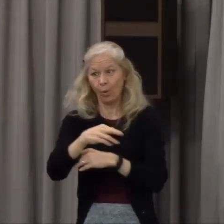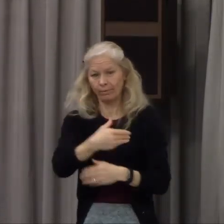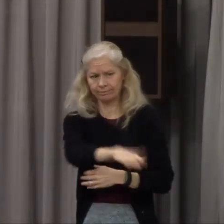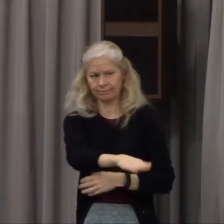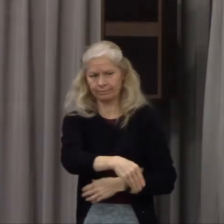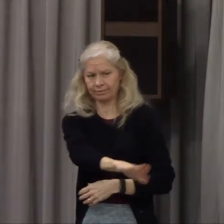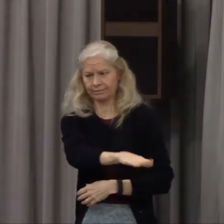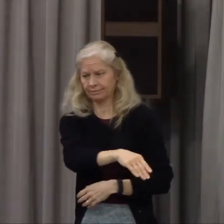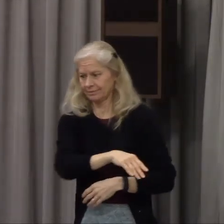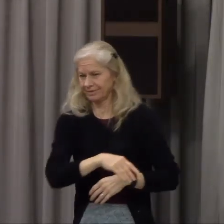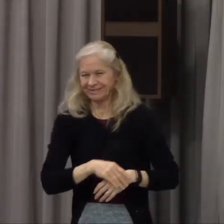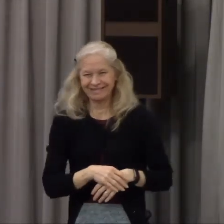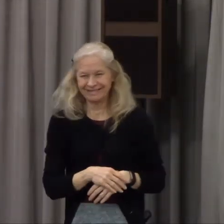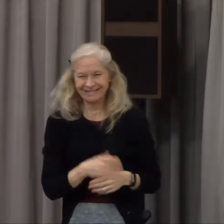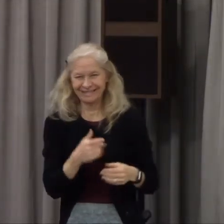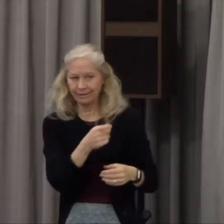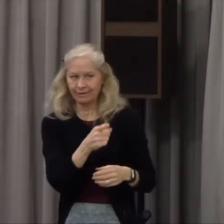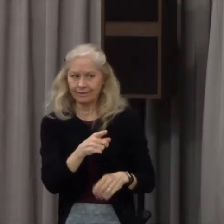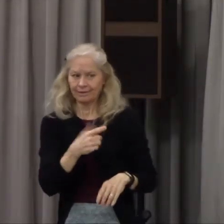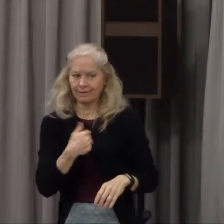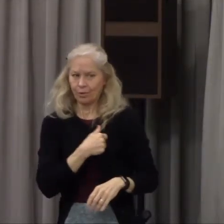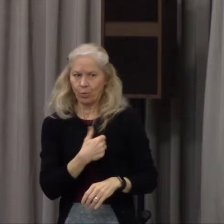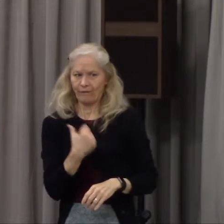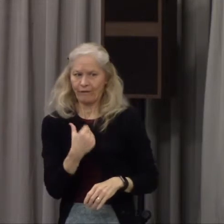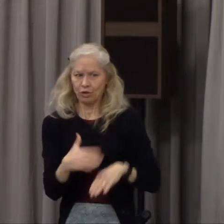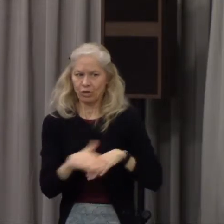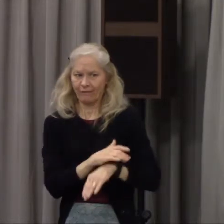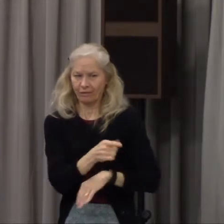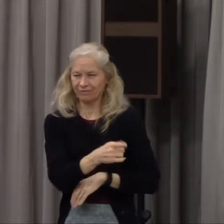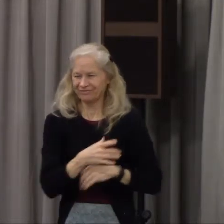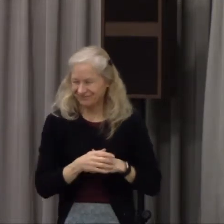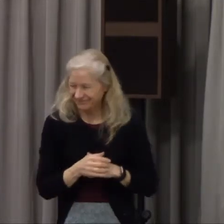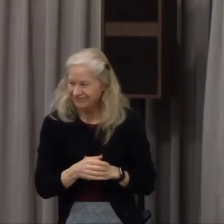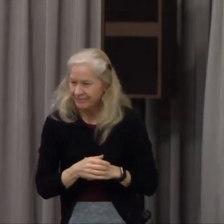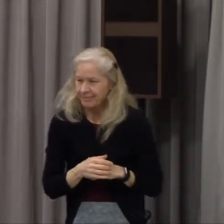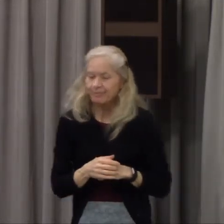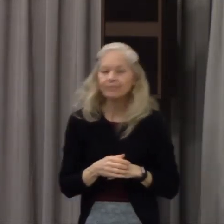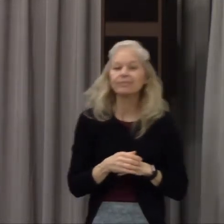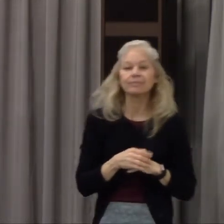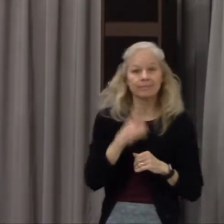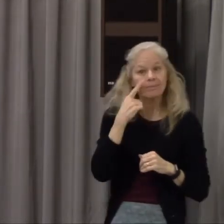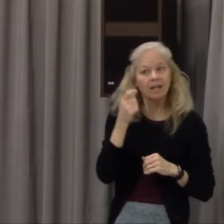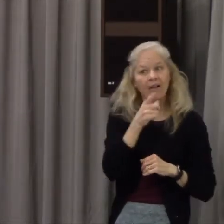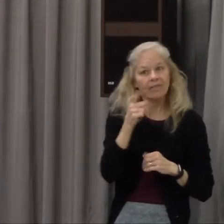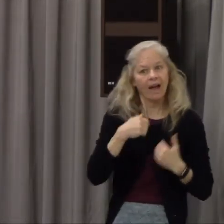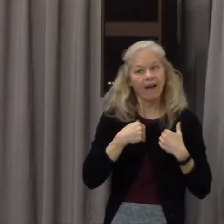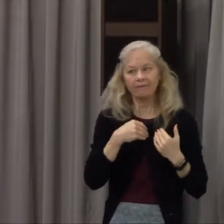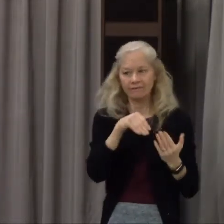But you know what? There's a preserved record, isn't there? Amen. That's right. God has preserved the record. You know,